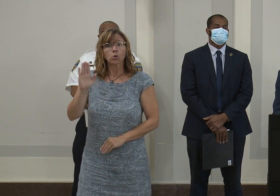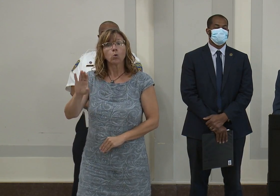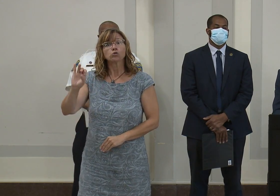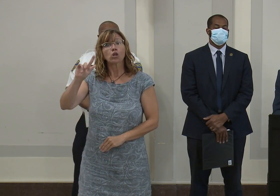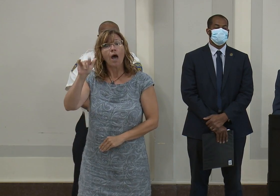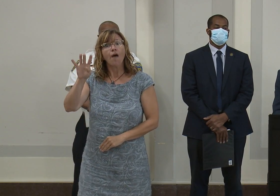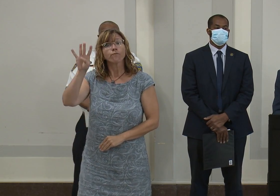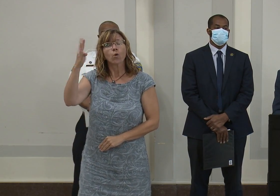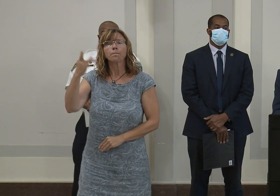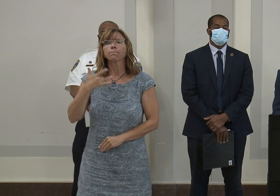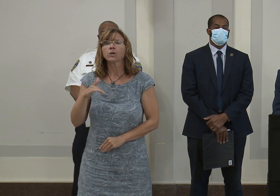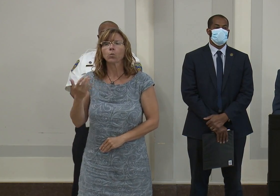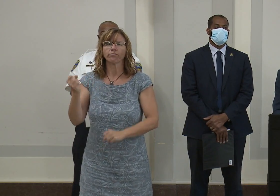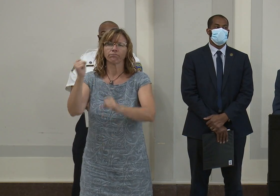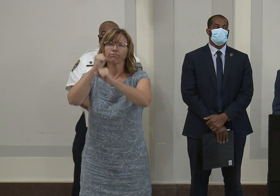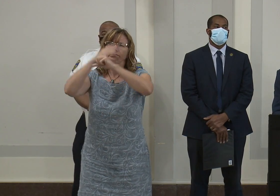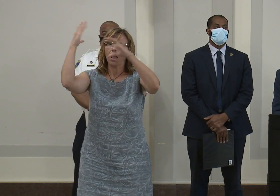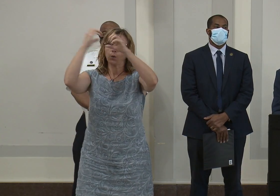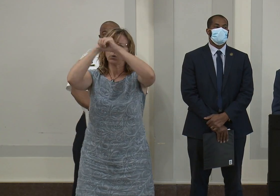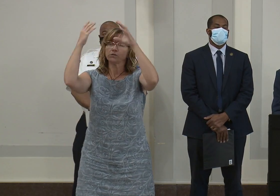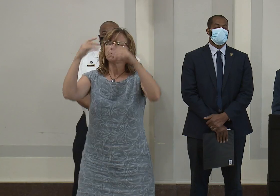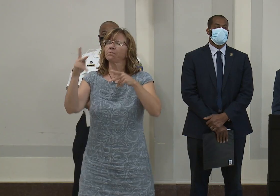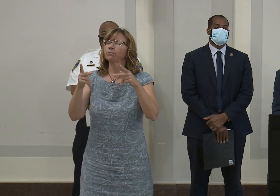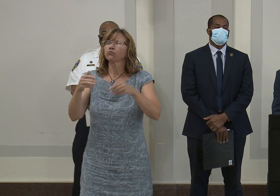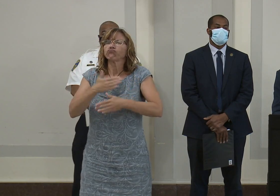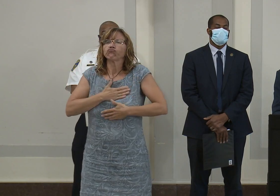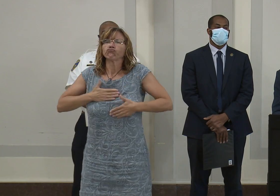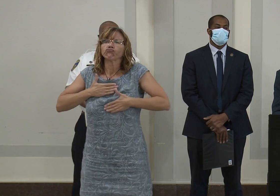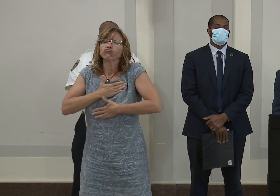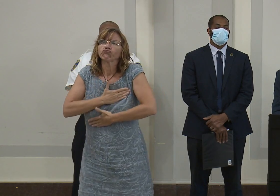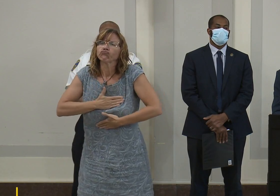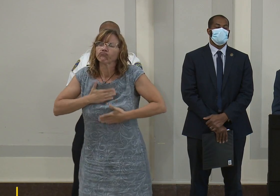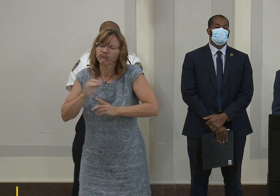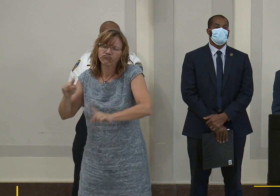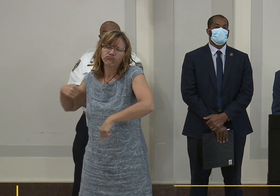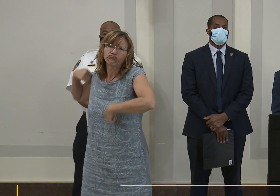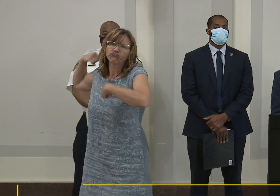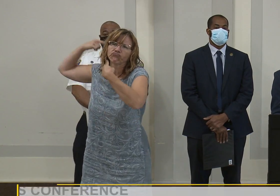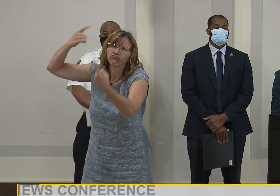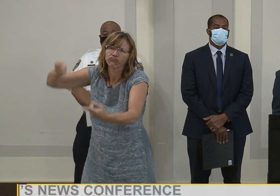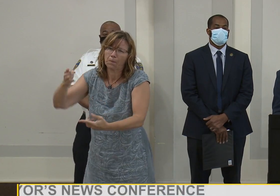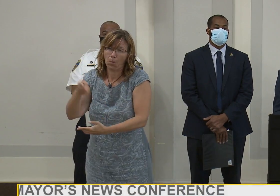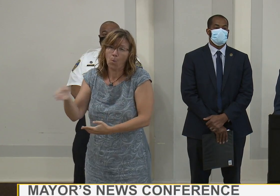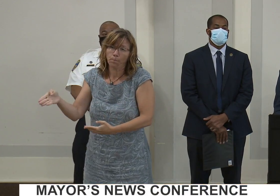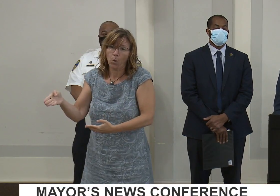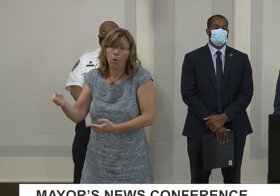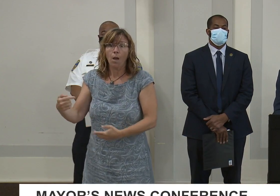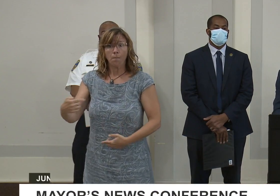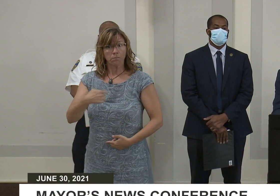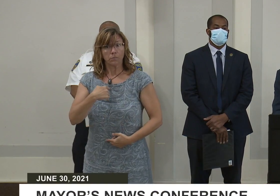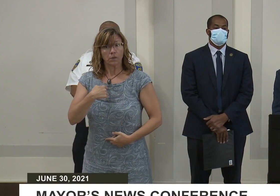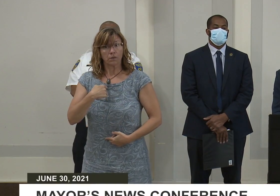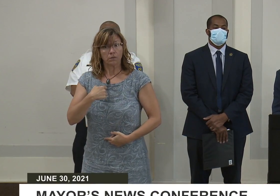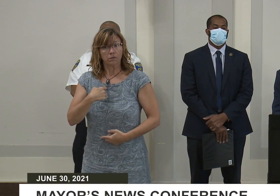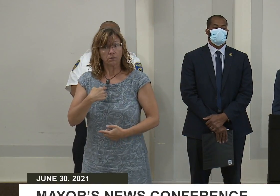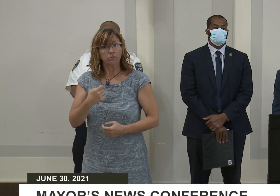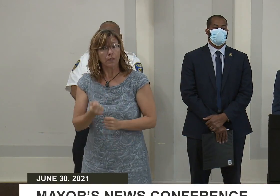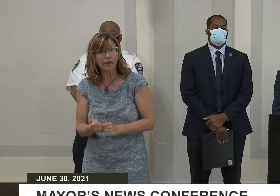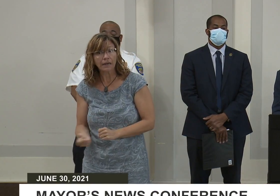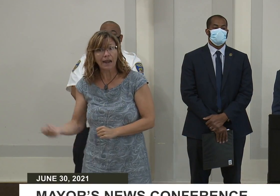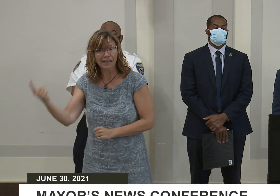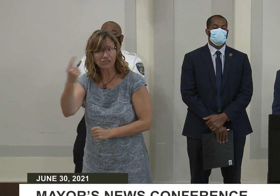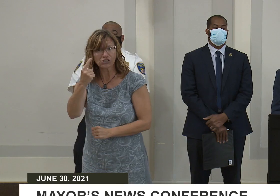in the city for many decades, and I am extremely eager and optimistic to see what that's going to look like next year, and also